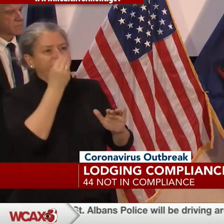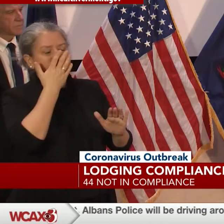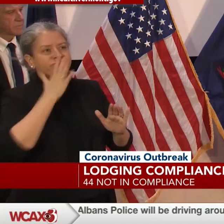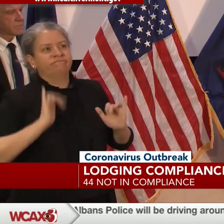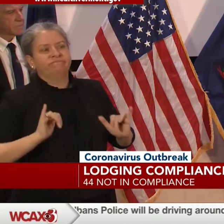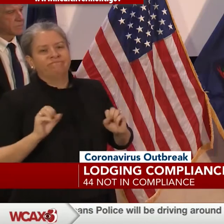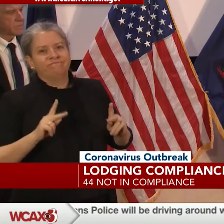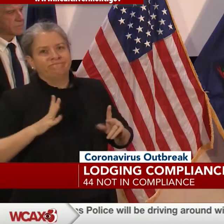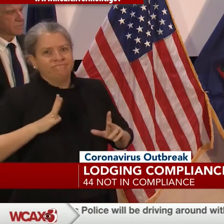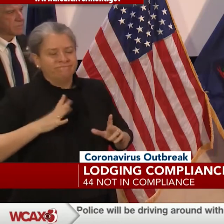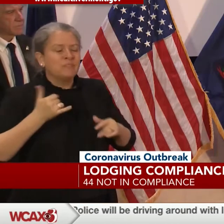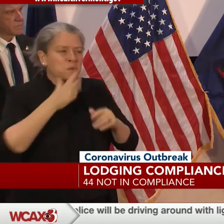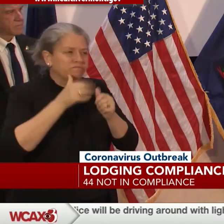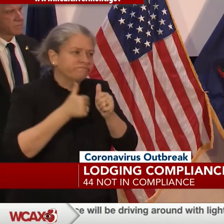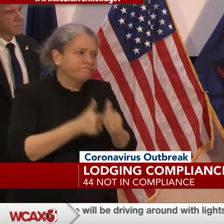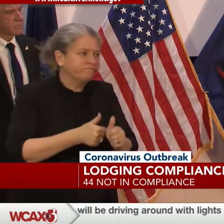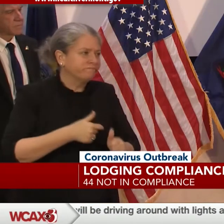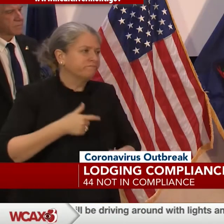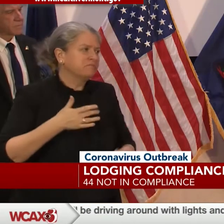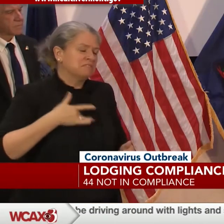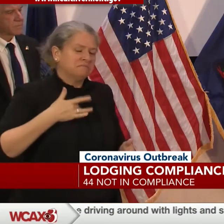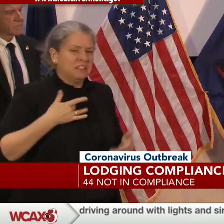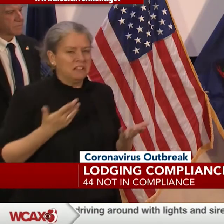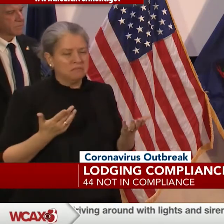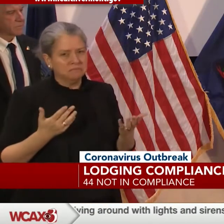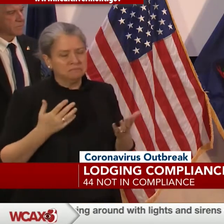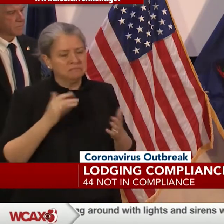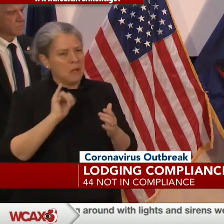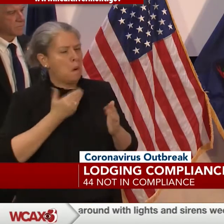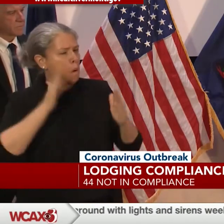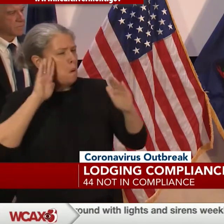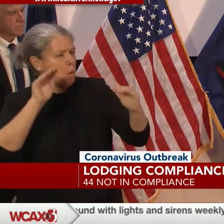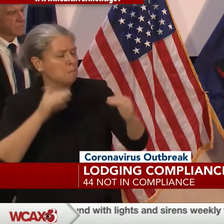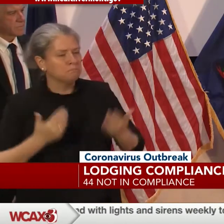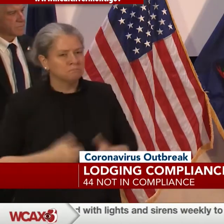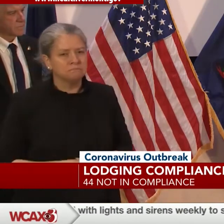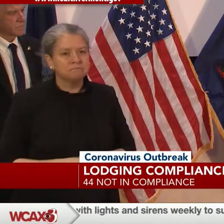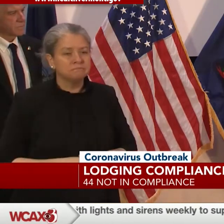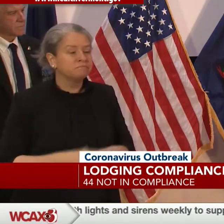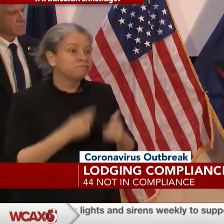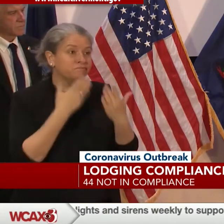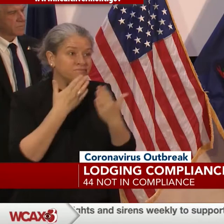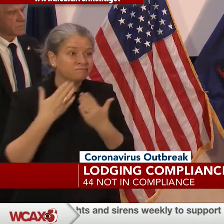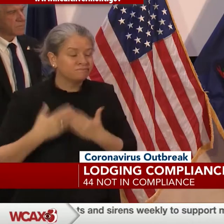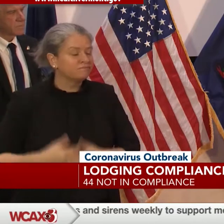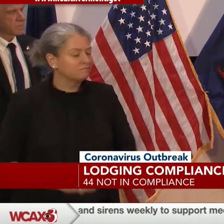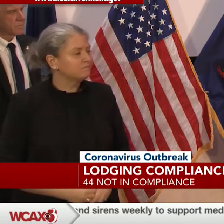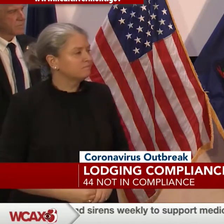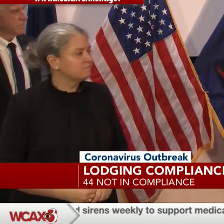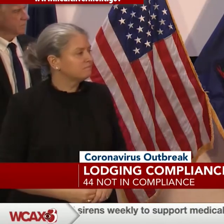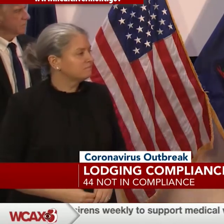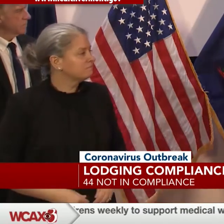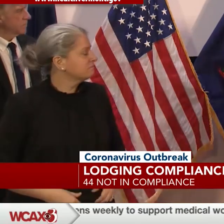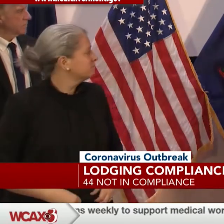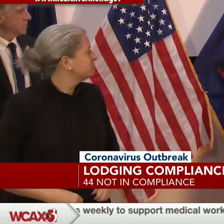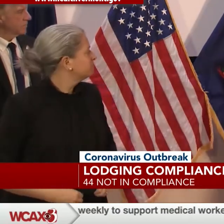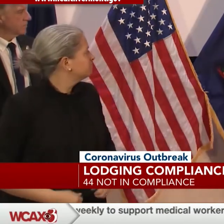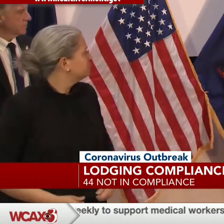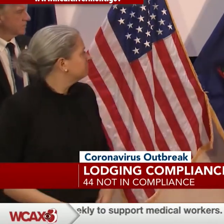that we'll be able to maintain health and safety as a result. Thank you.